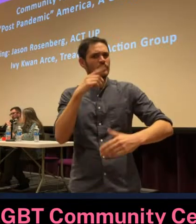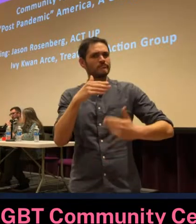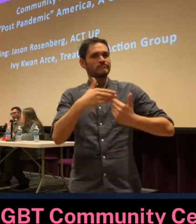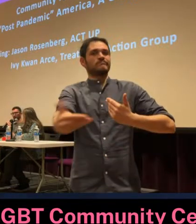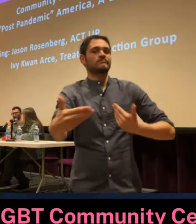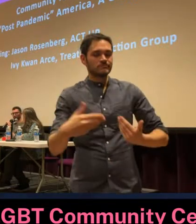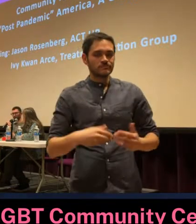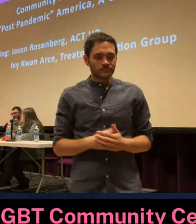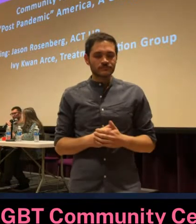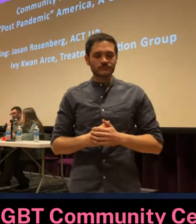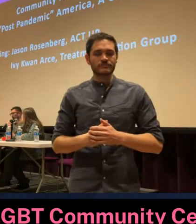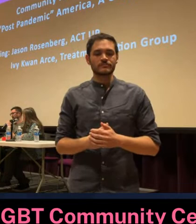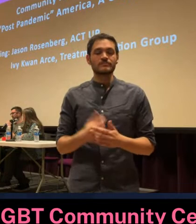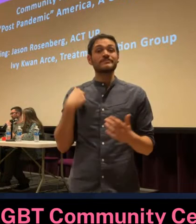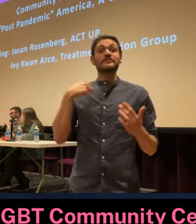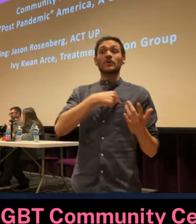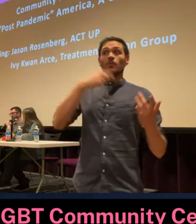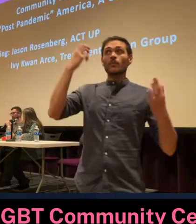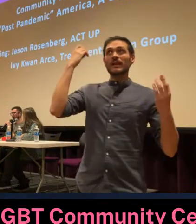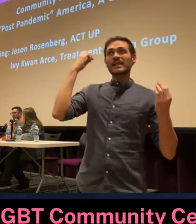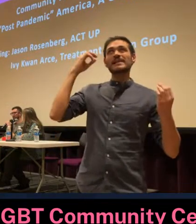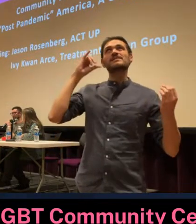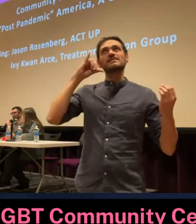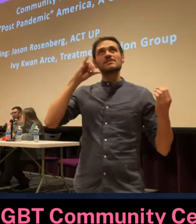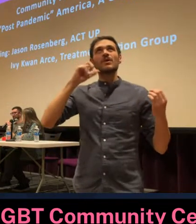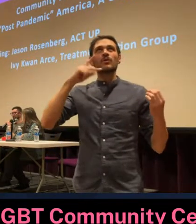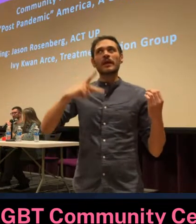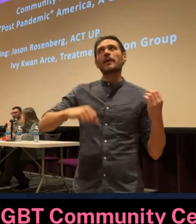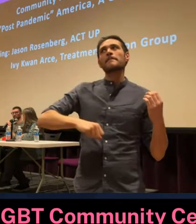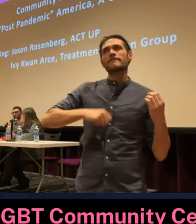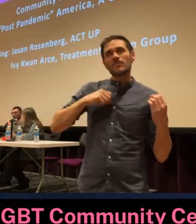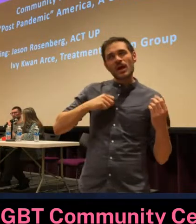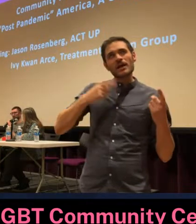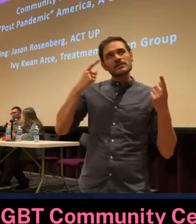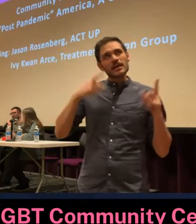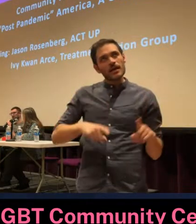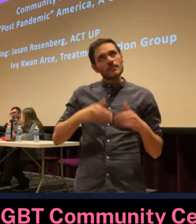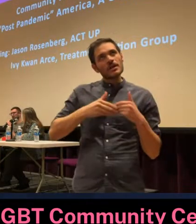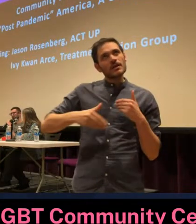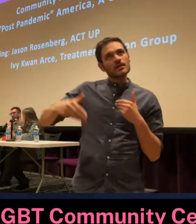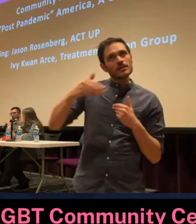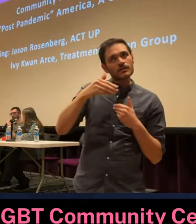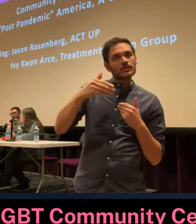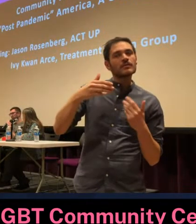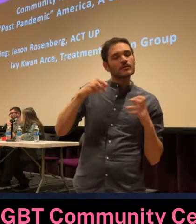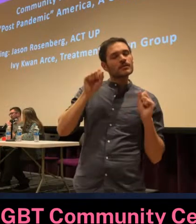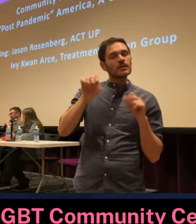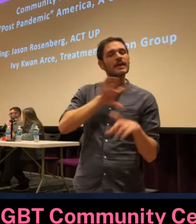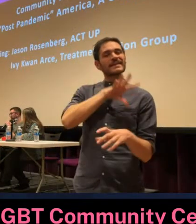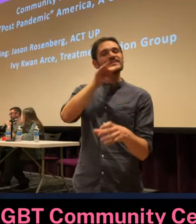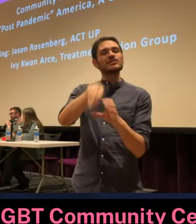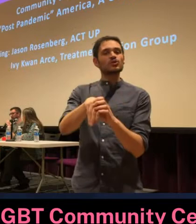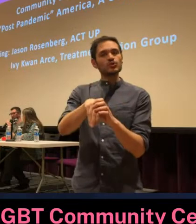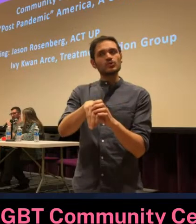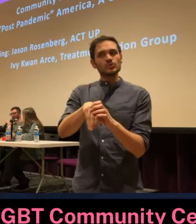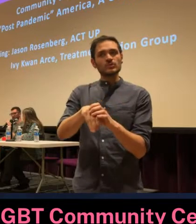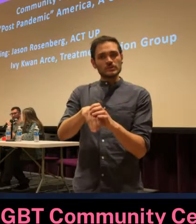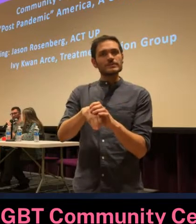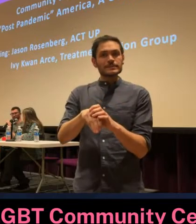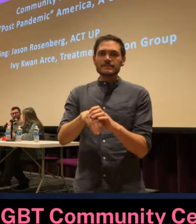We're thinking about, Pride is happening. That can include, an uptick